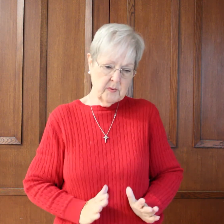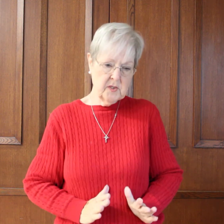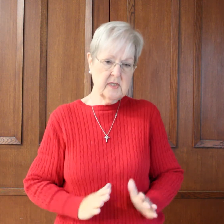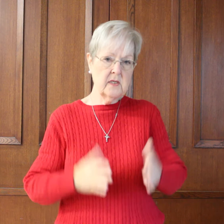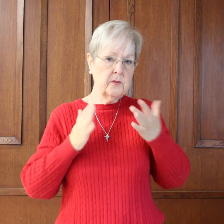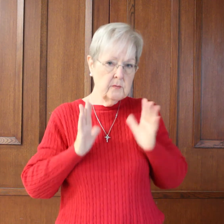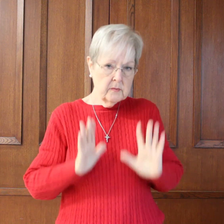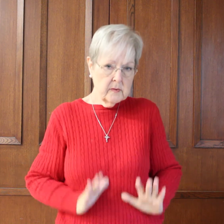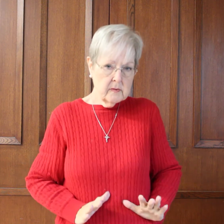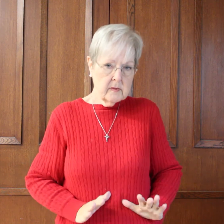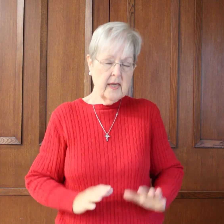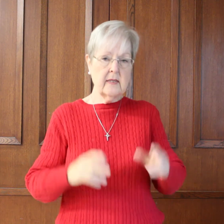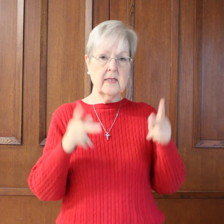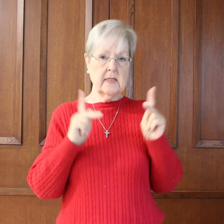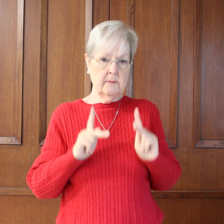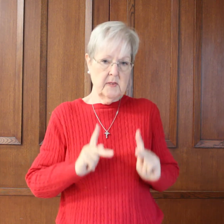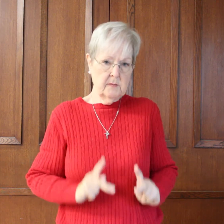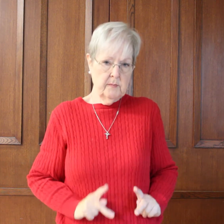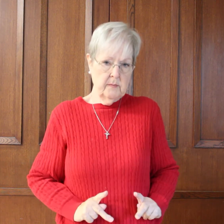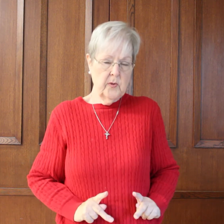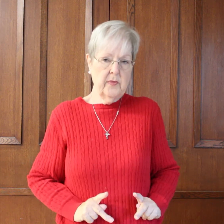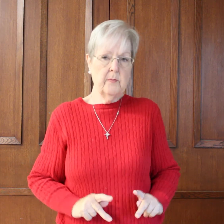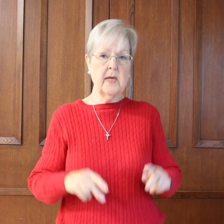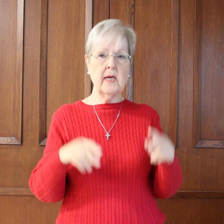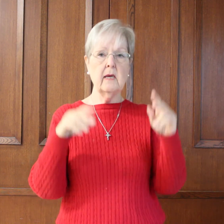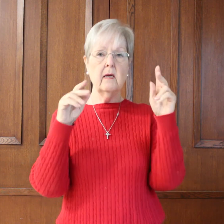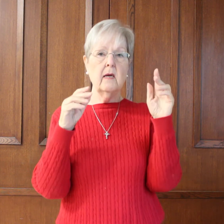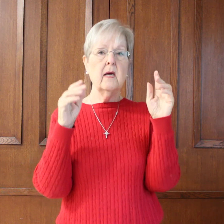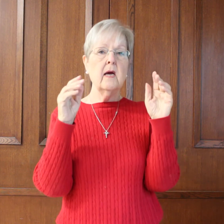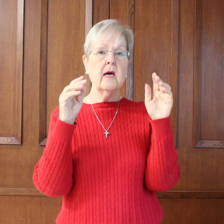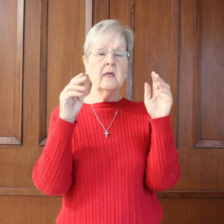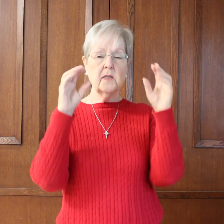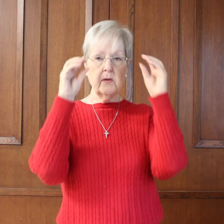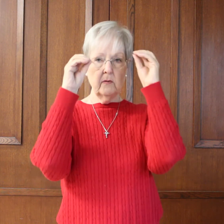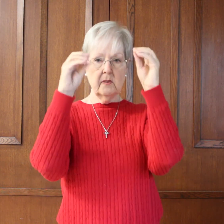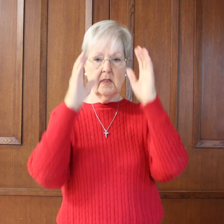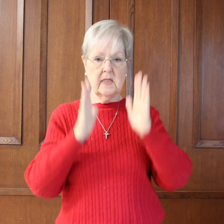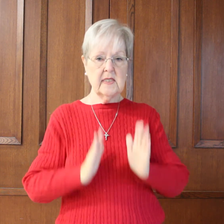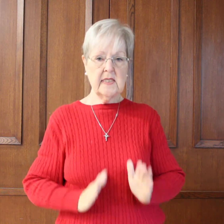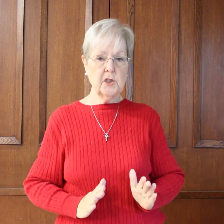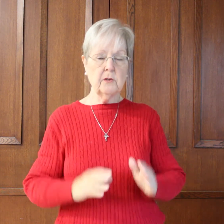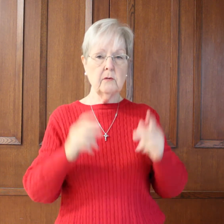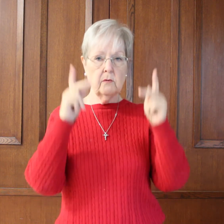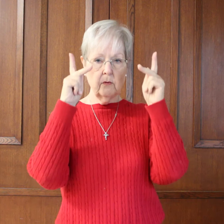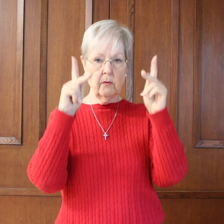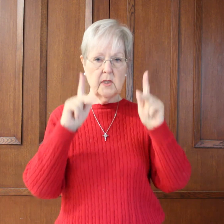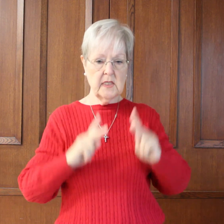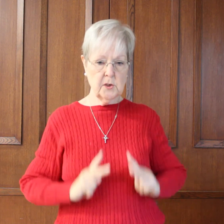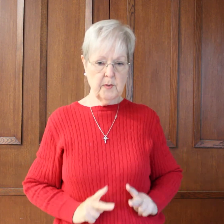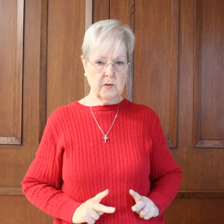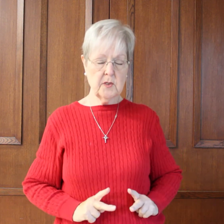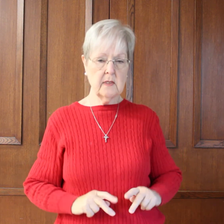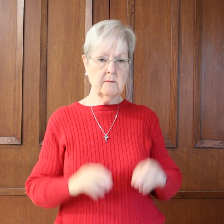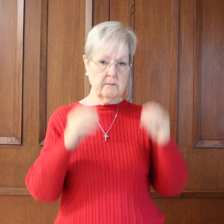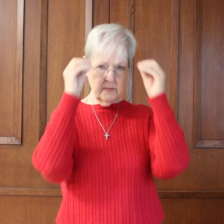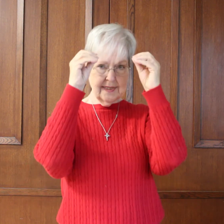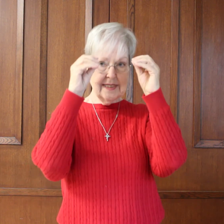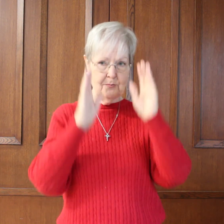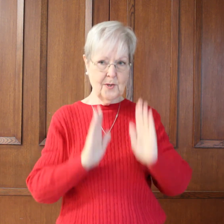just do like this with the P. So teacher. Or teach person. Teach